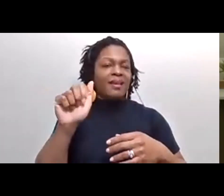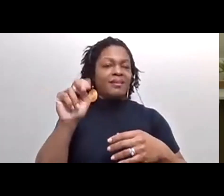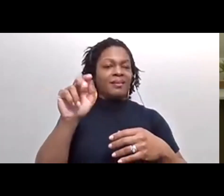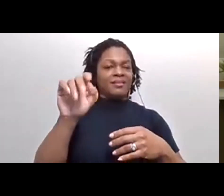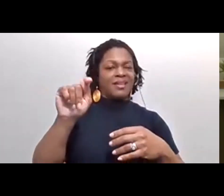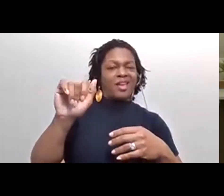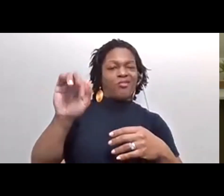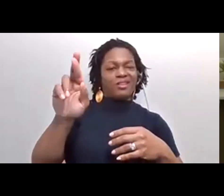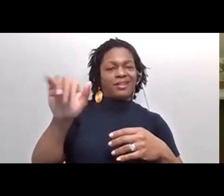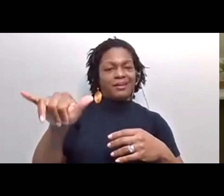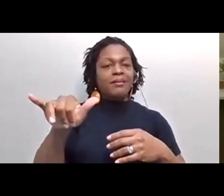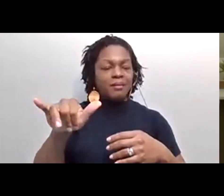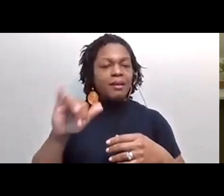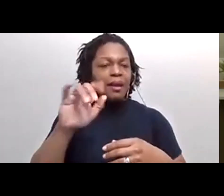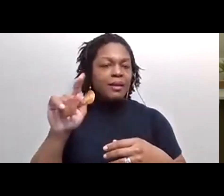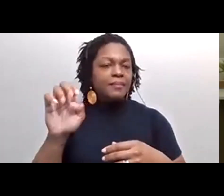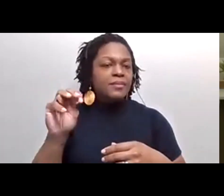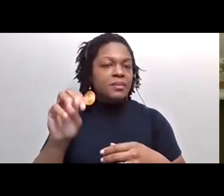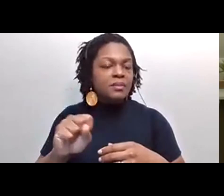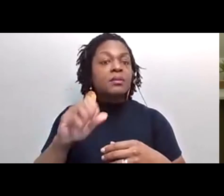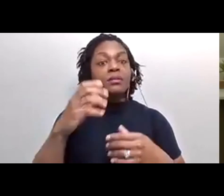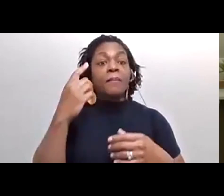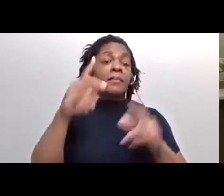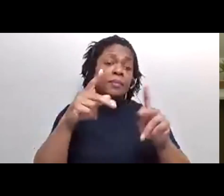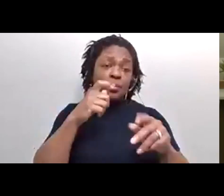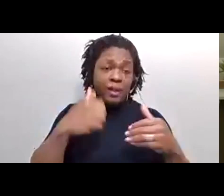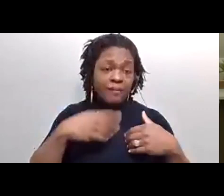know, people with disabilities who need those products.